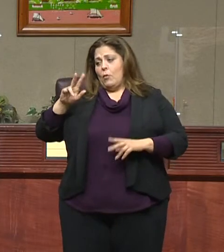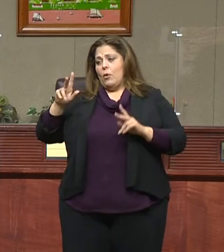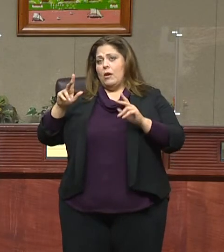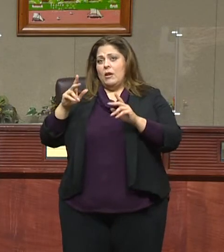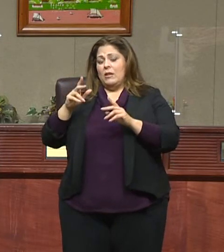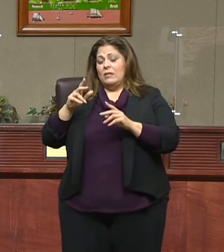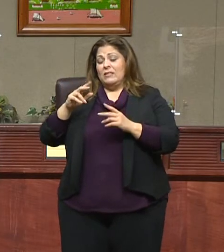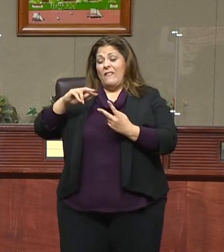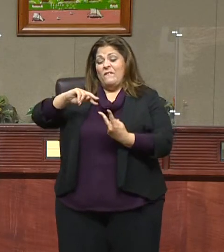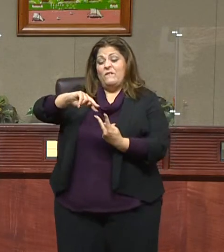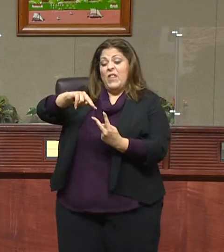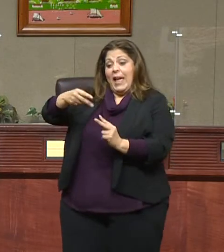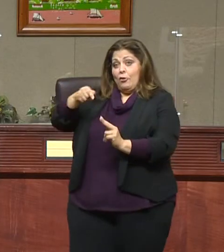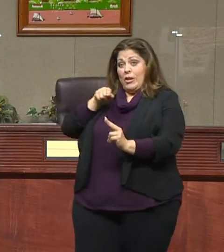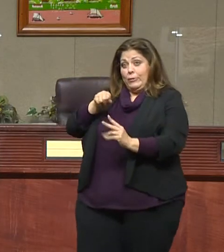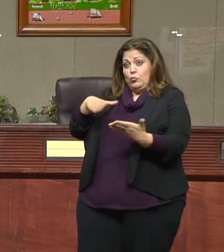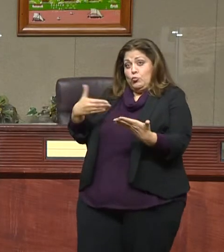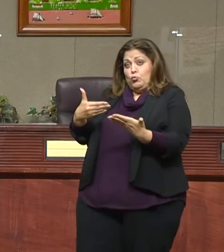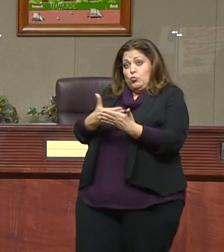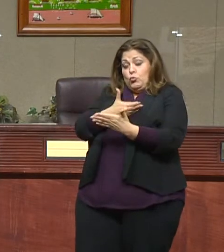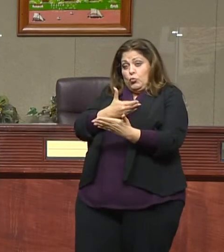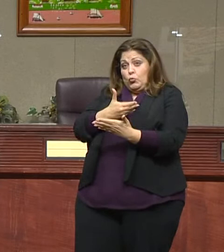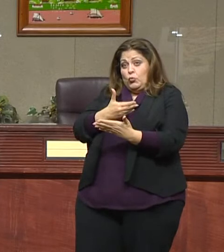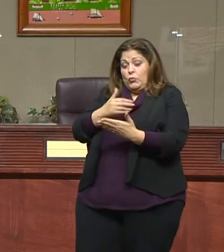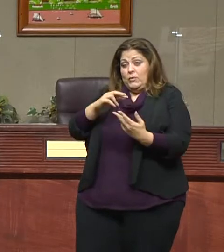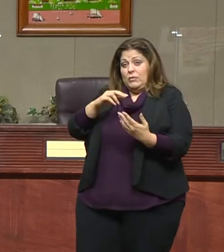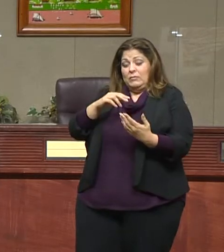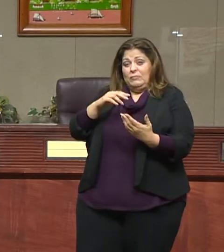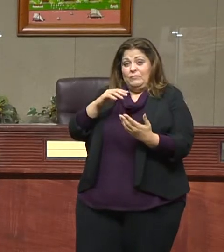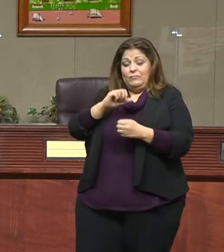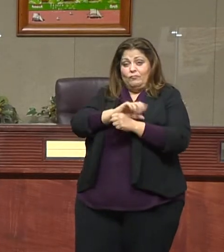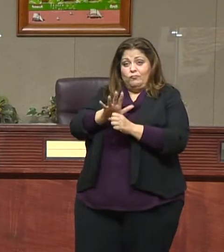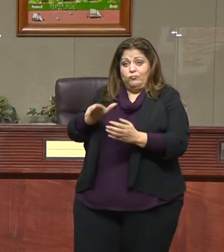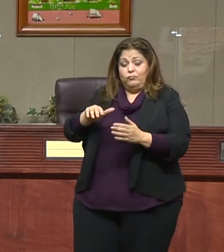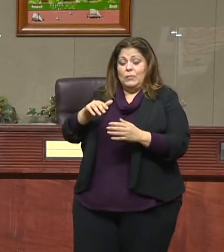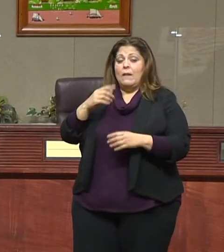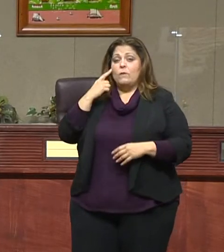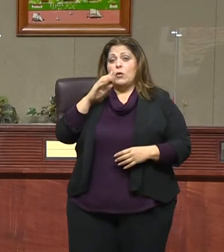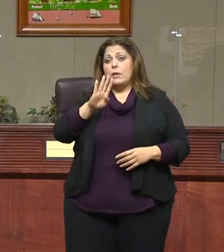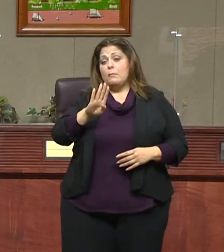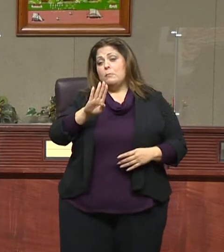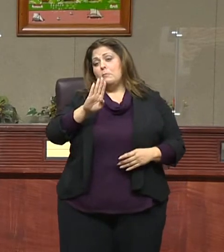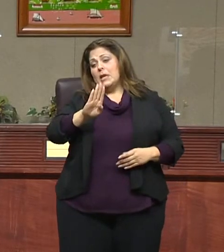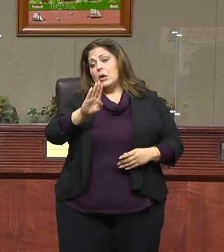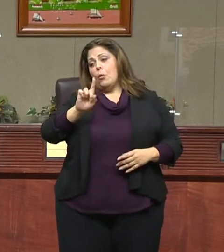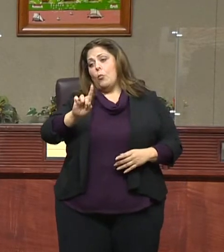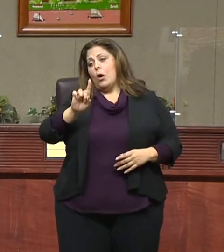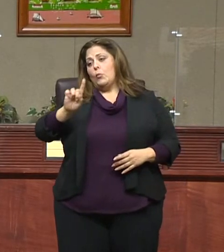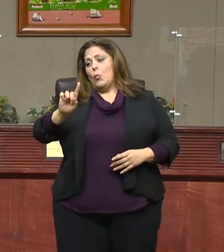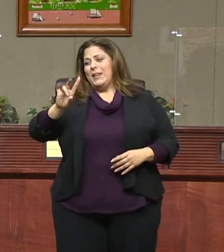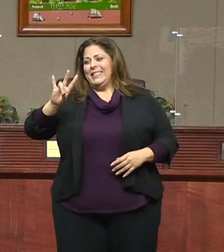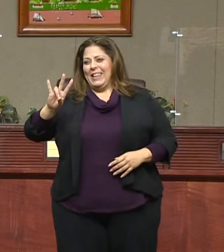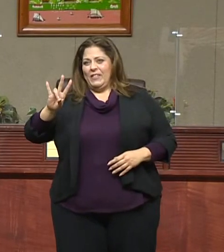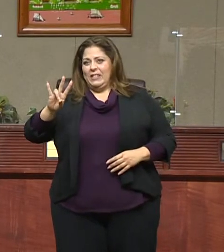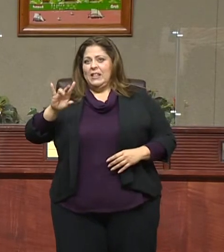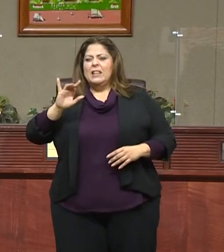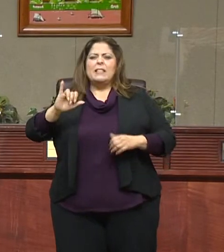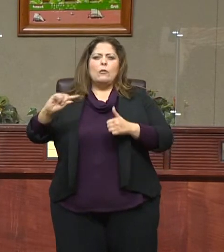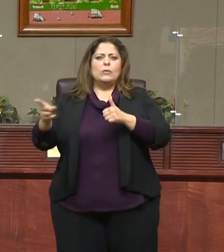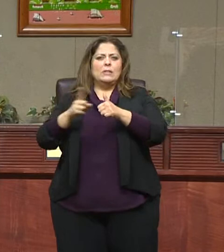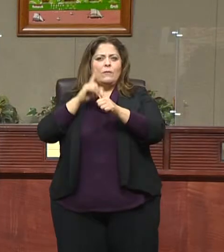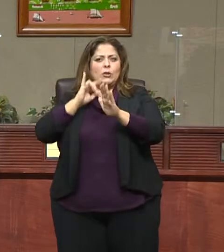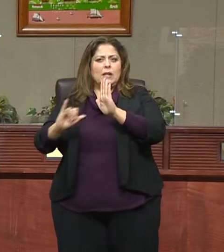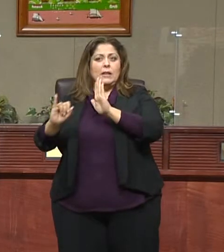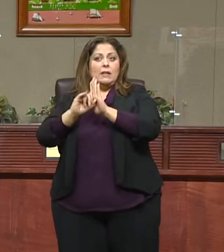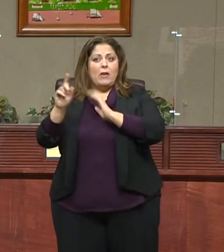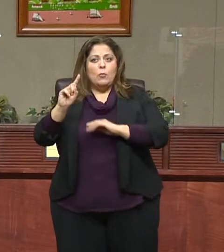the variants reported to us of the B117 type that was first identified in the United